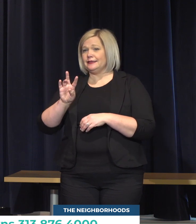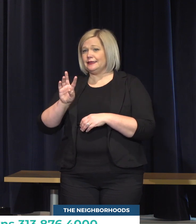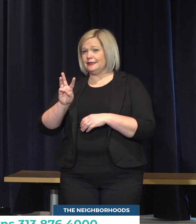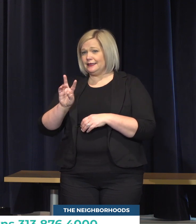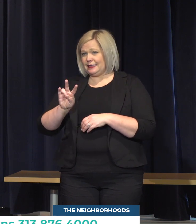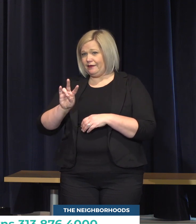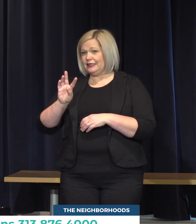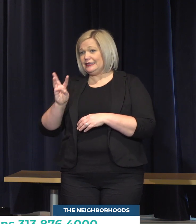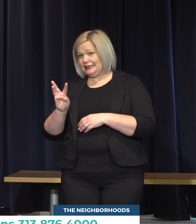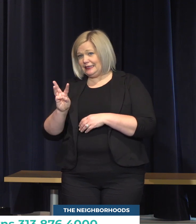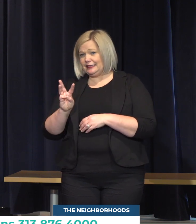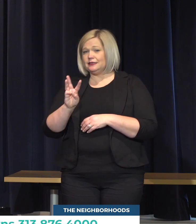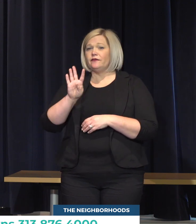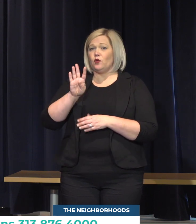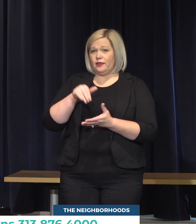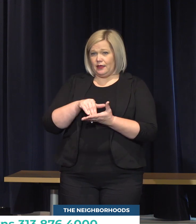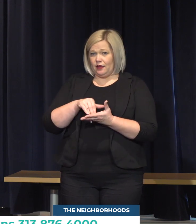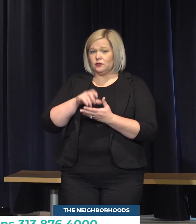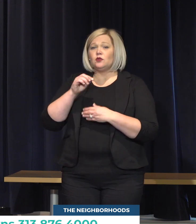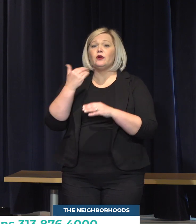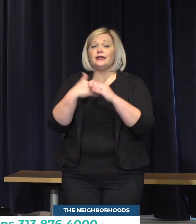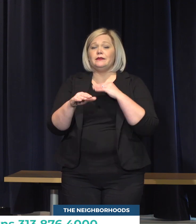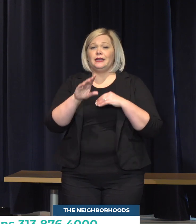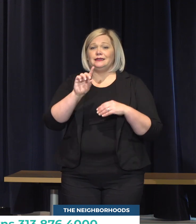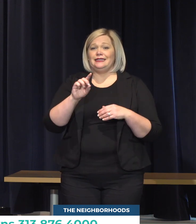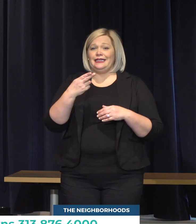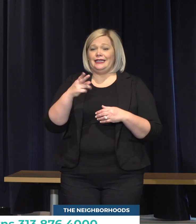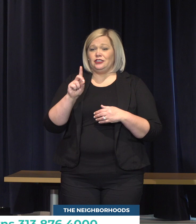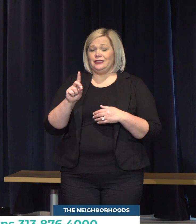313-876-4000, or you can send us an email at